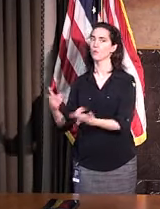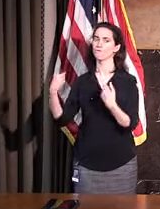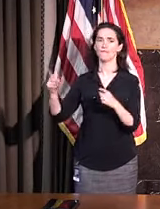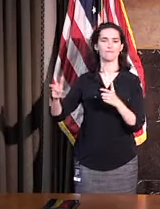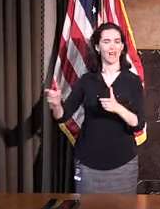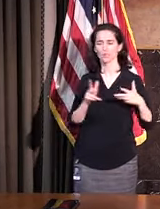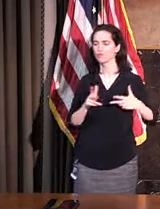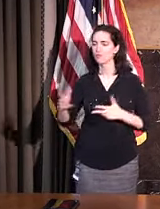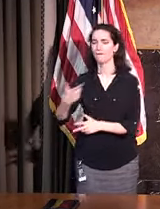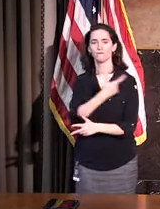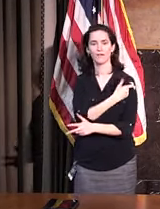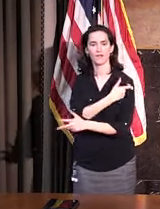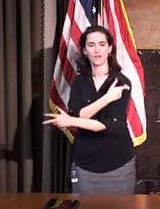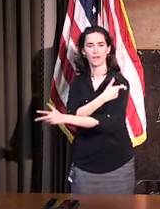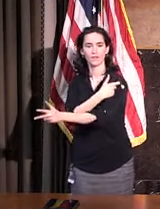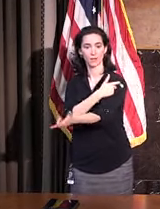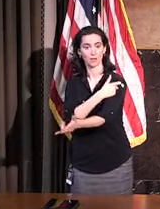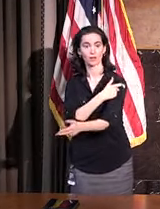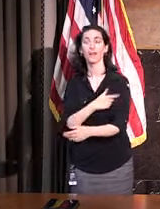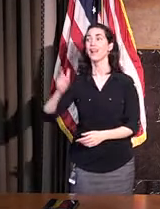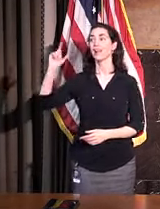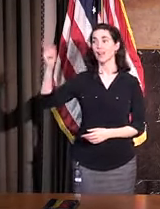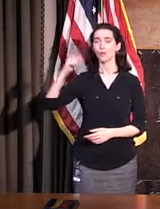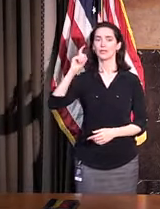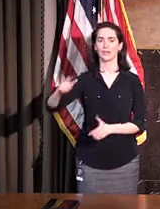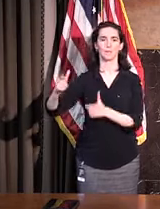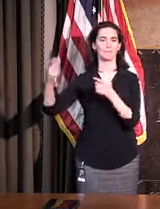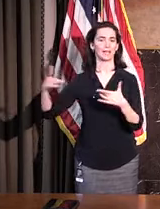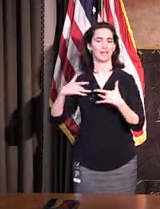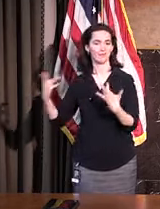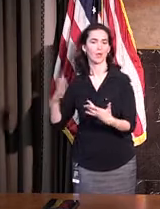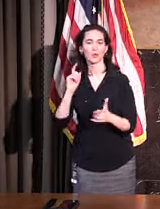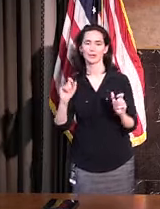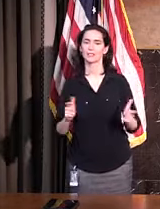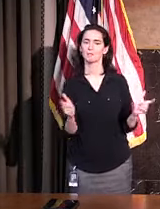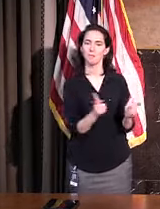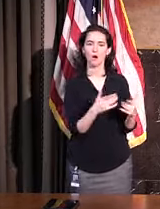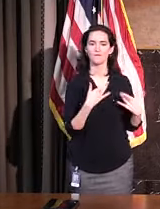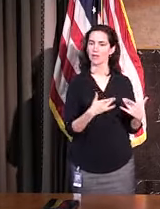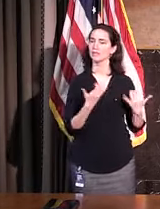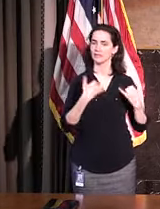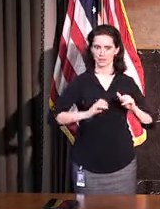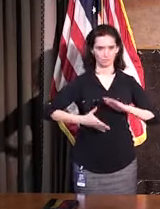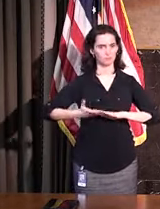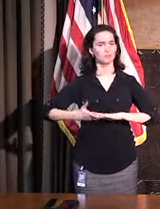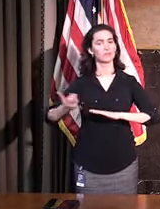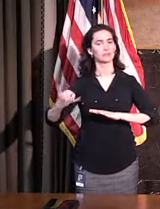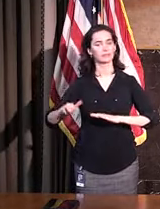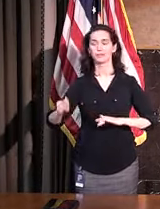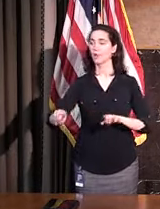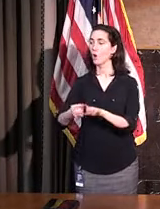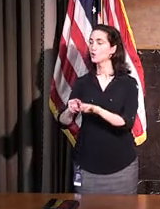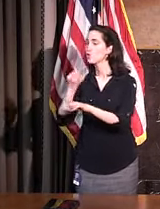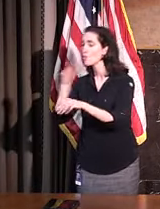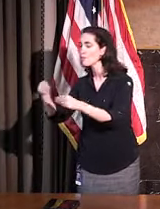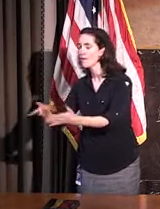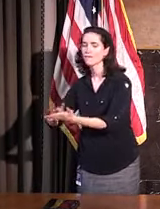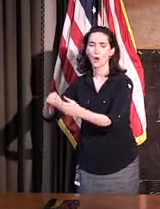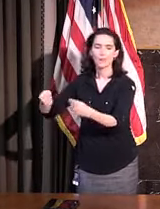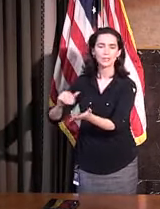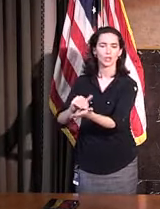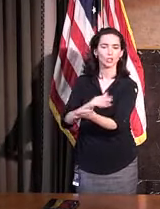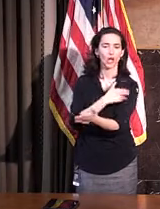And we know down the road we're going to need all of those. You know, we'll need the big events, we'll need the small events, and we'll continue to need our vaccine providers like clinics and